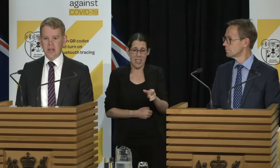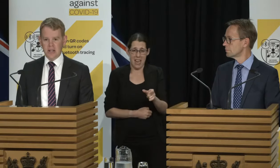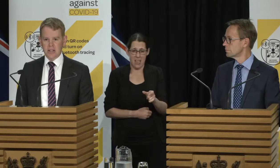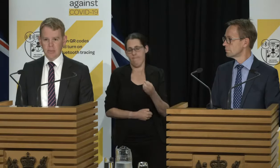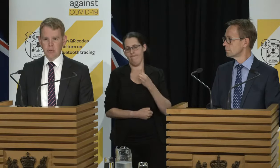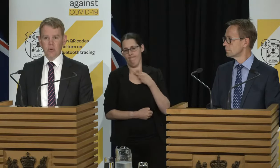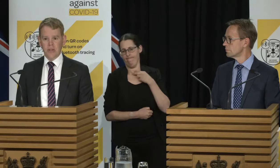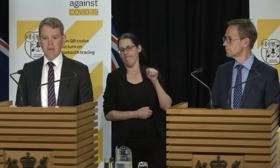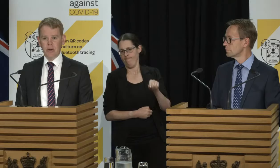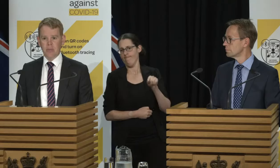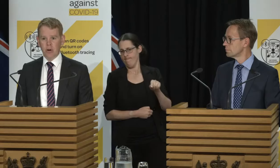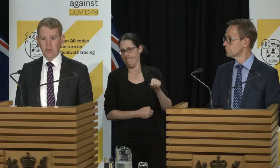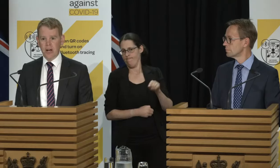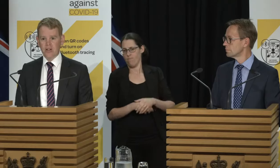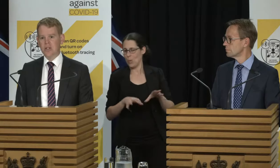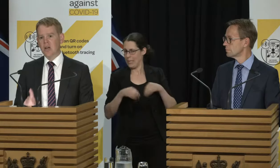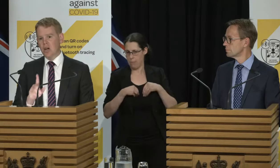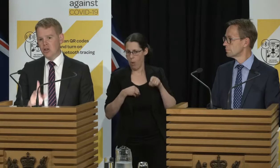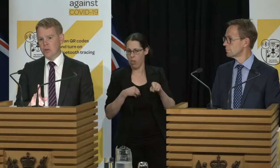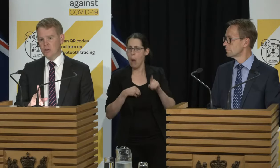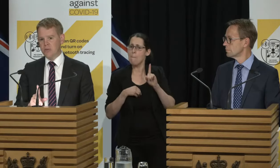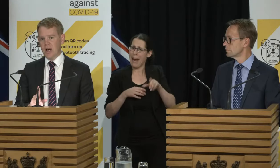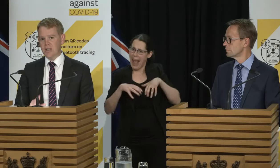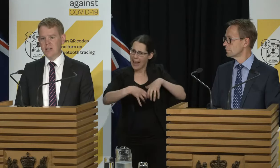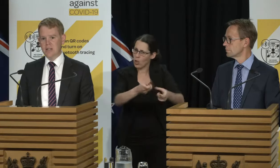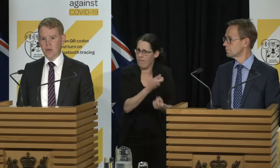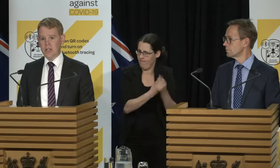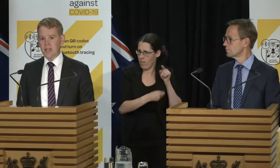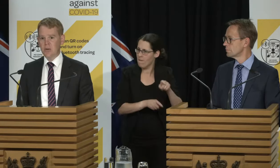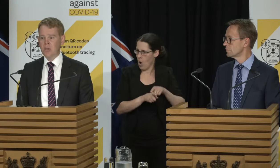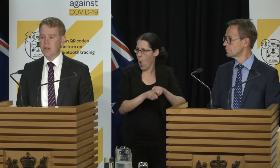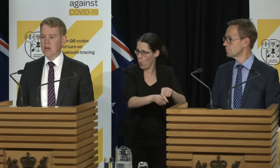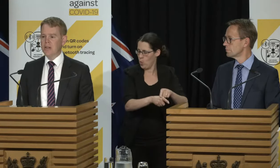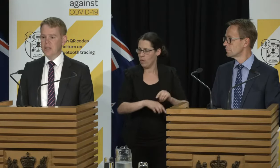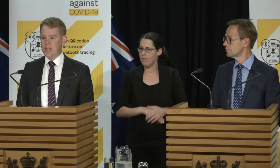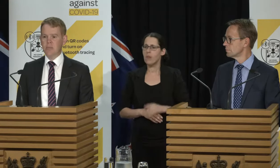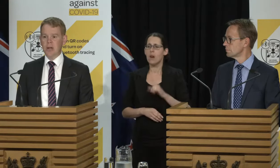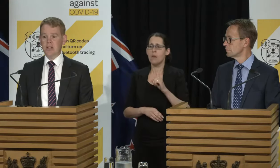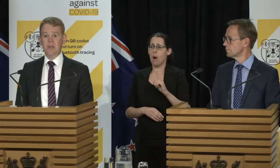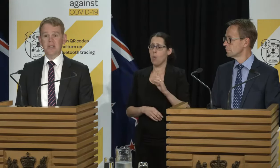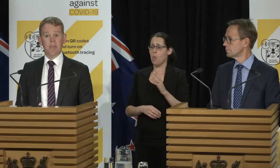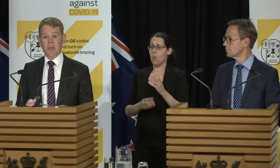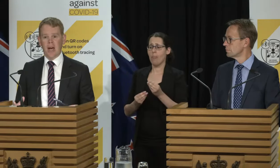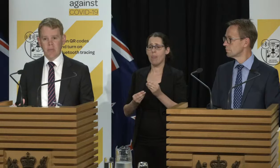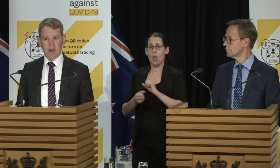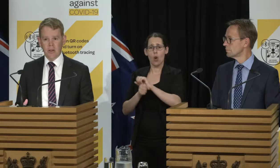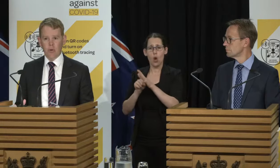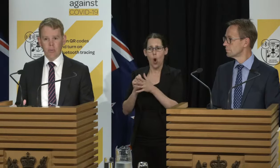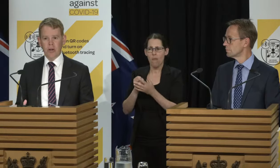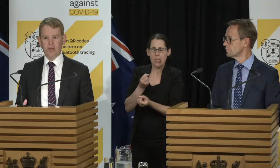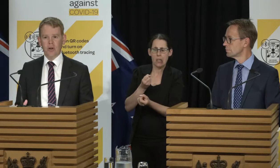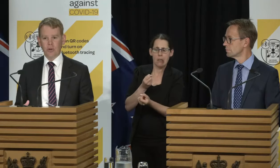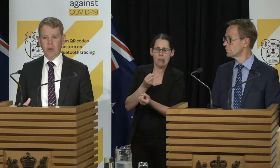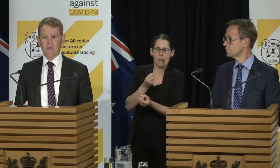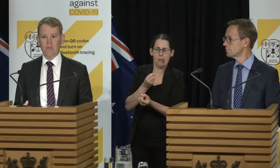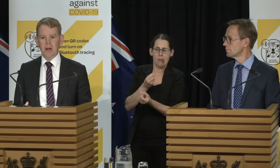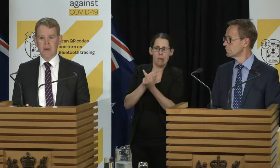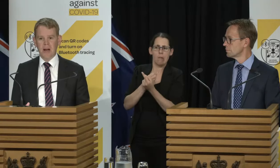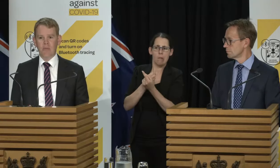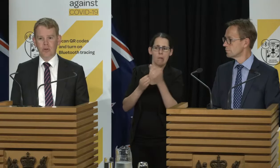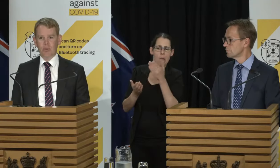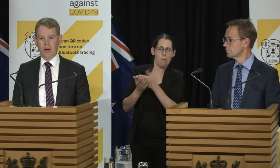and that's unacceptable, and there have been appropriate actions. In terms of the cases that we are dealing with, there does appear to be something happening at the Pullman Hotel, which we